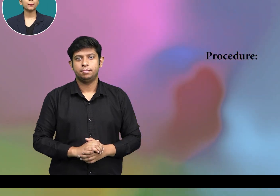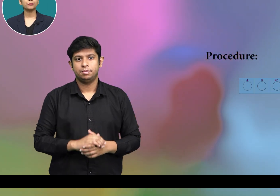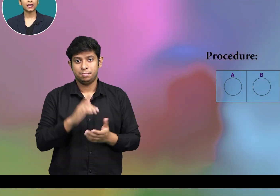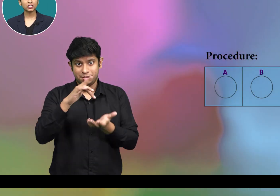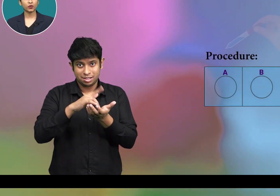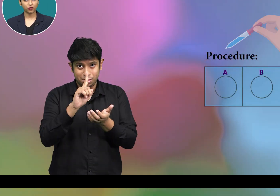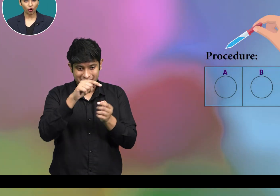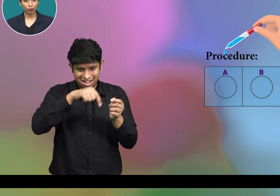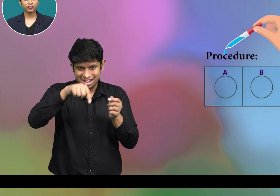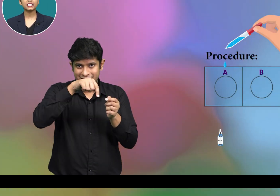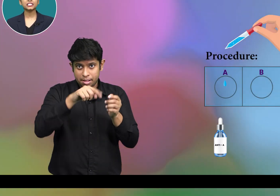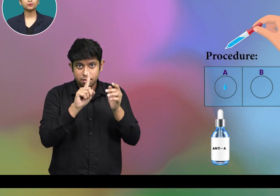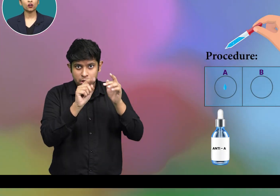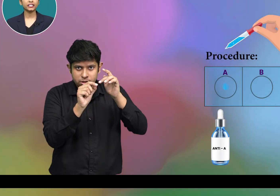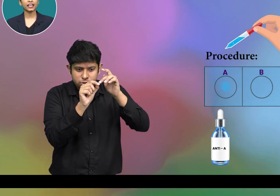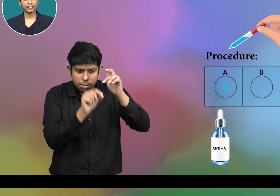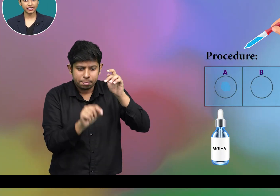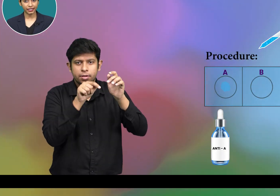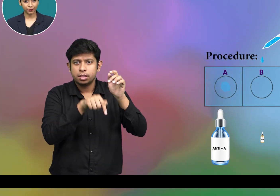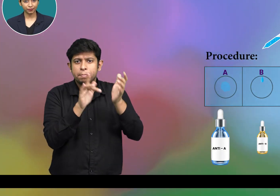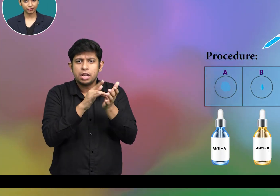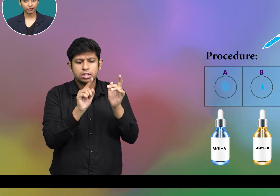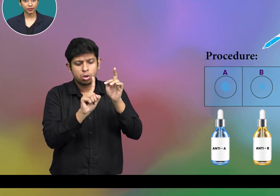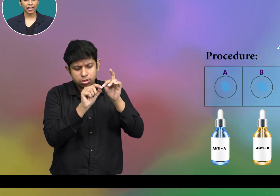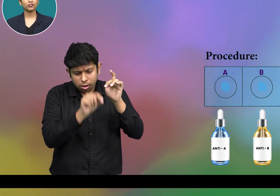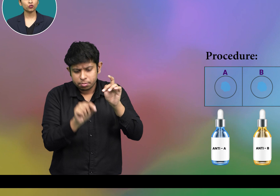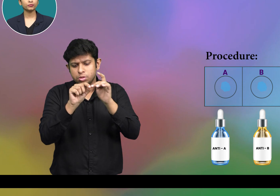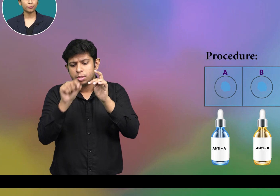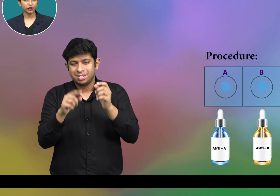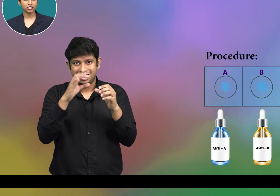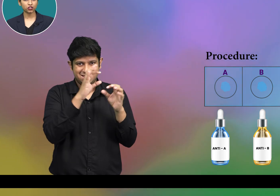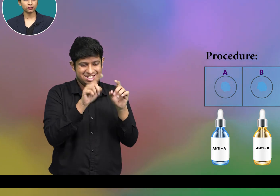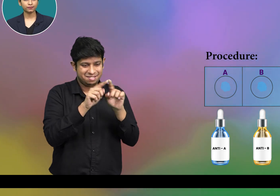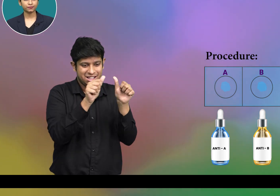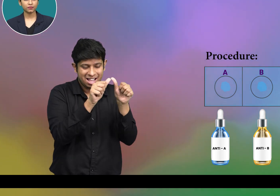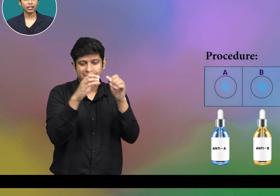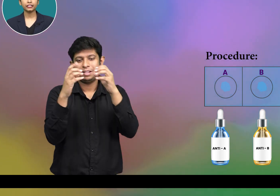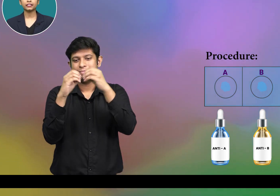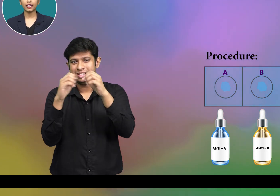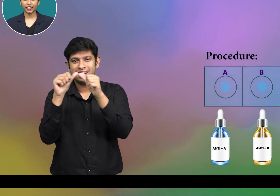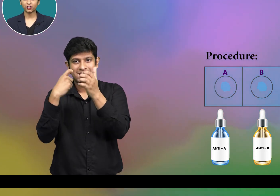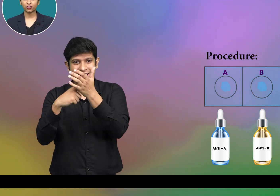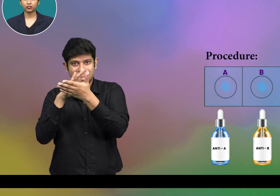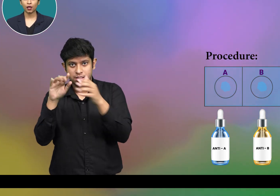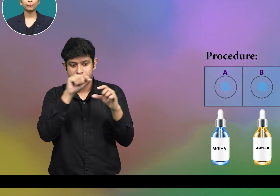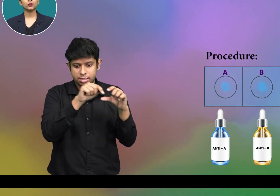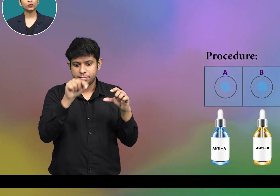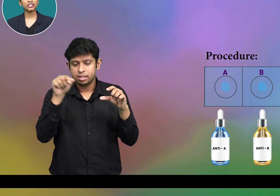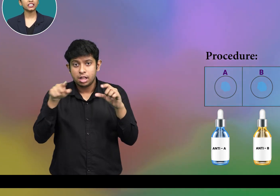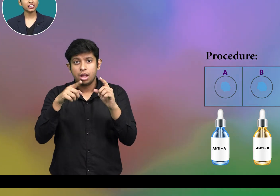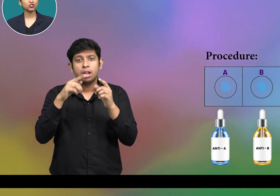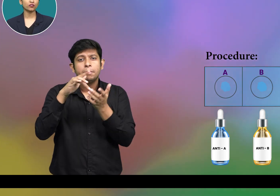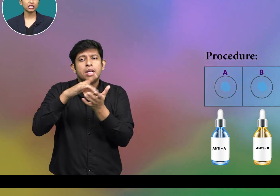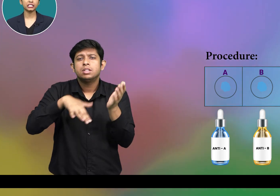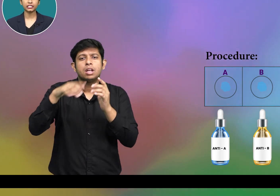part. Place 1 drop of corresponding antiserum at room temperature near the edge but